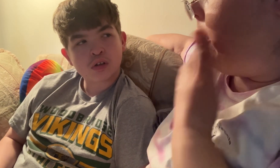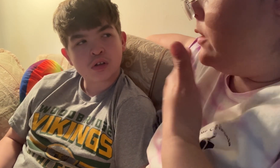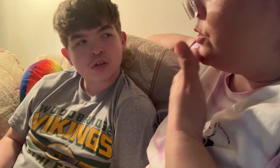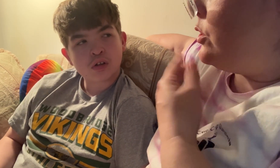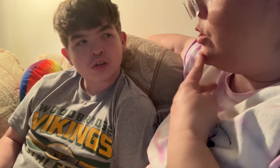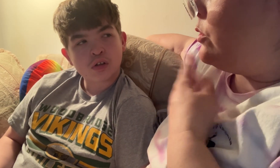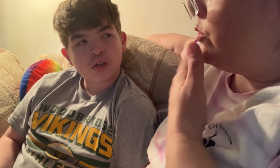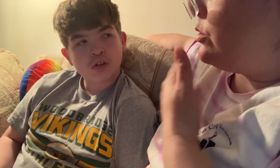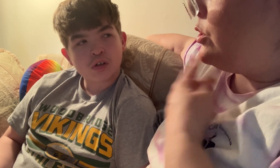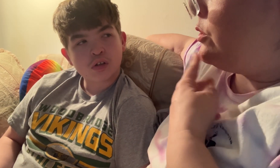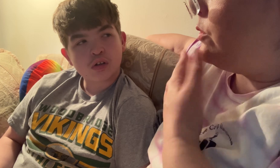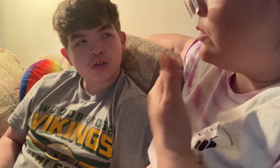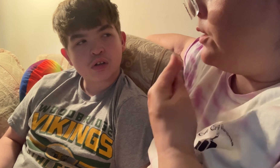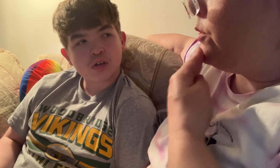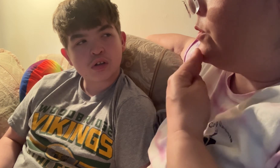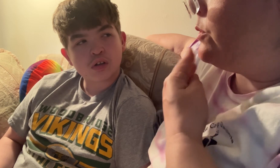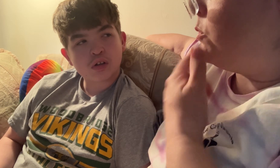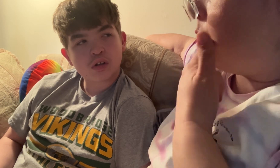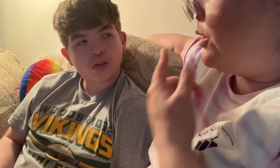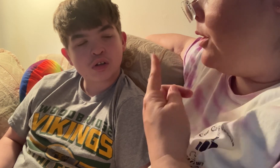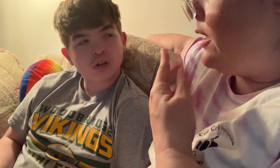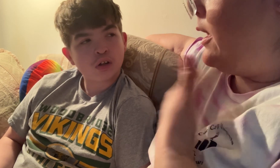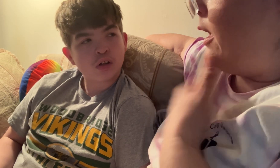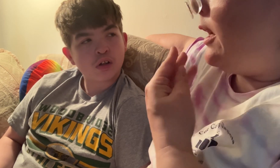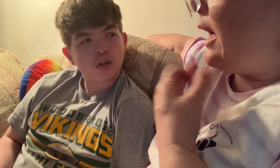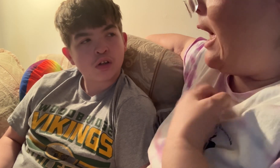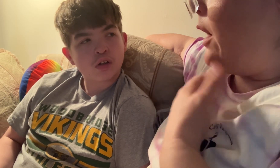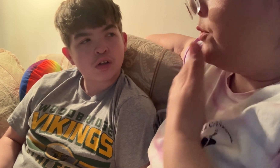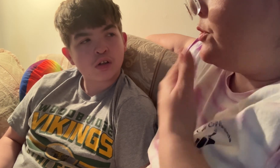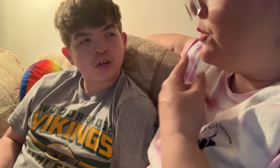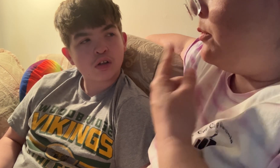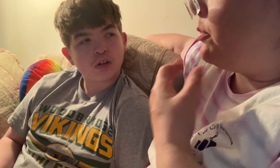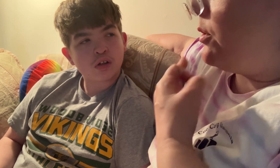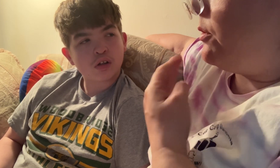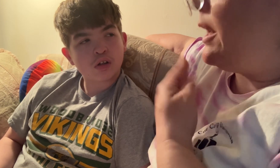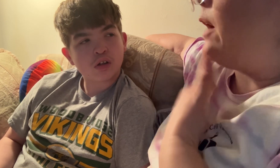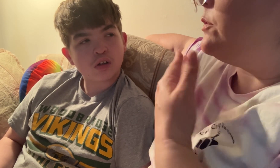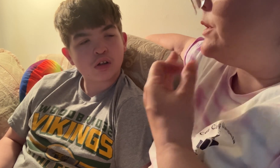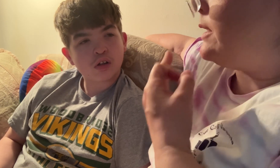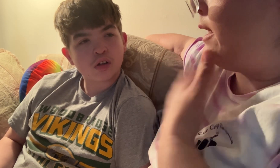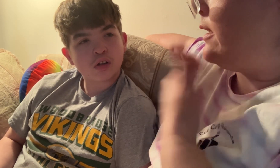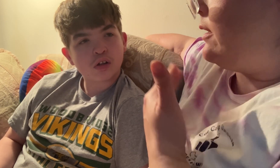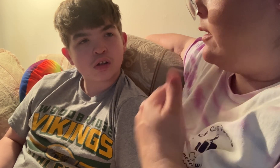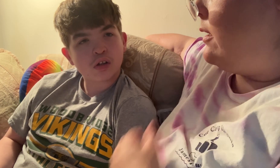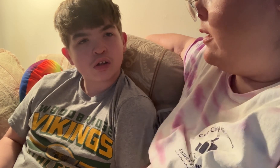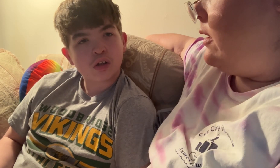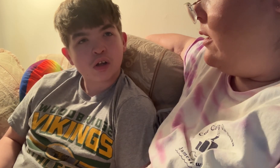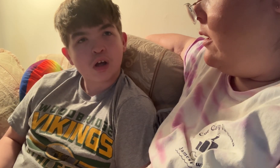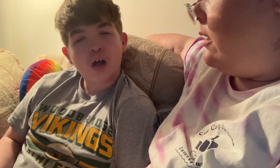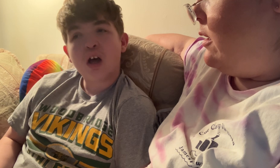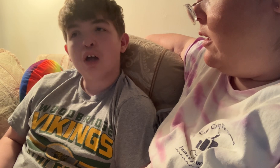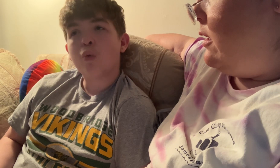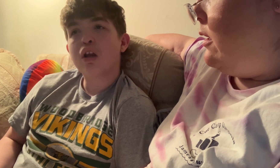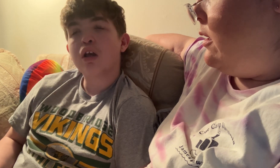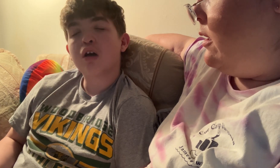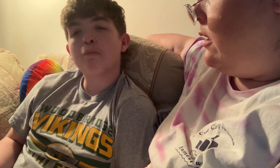to cue to you a new word and how to pronounce it? I wanted to come